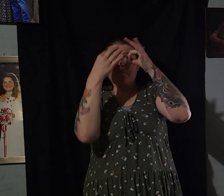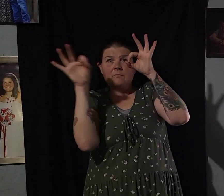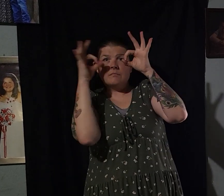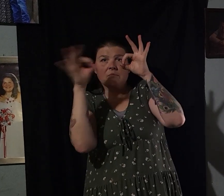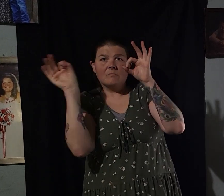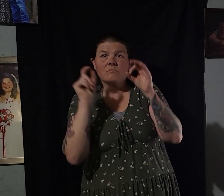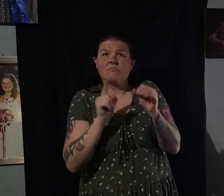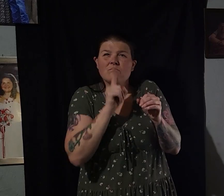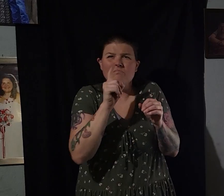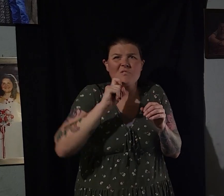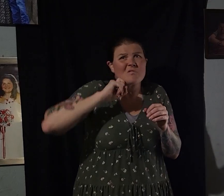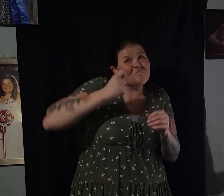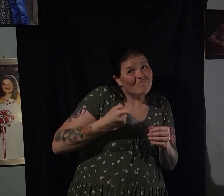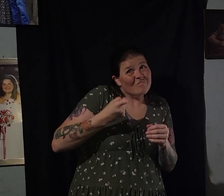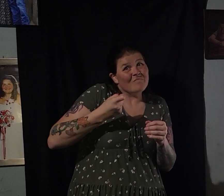are cool.